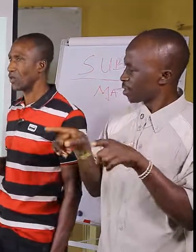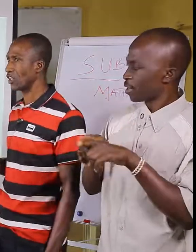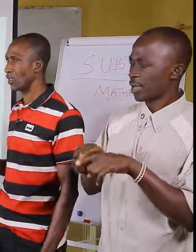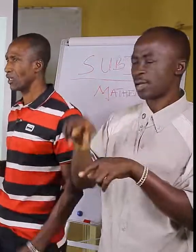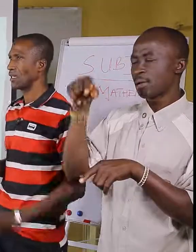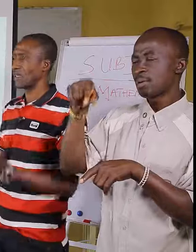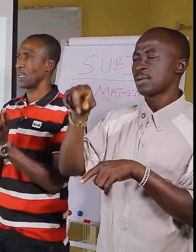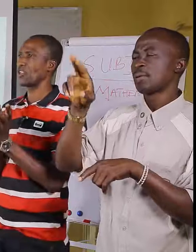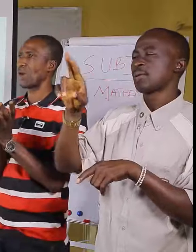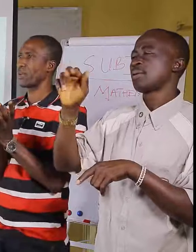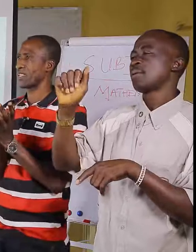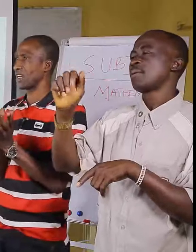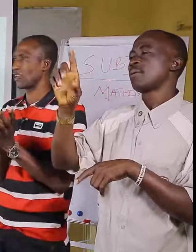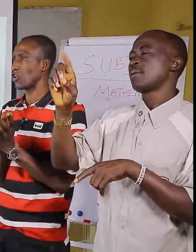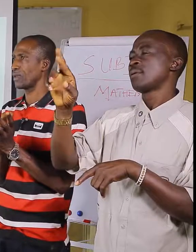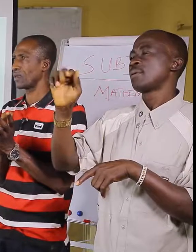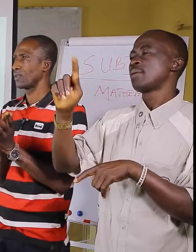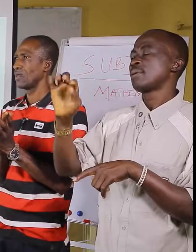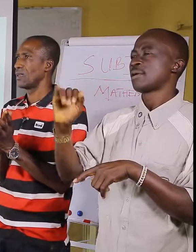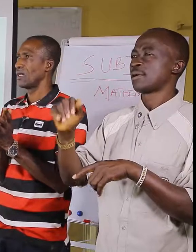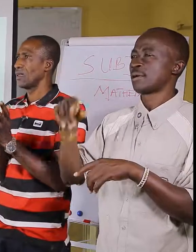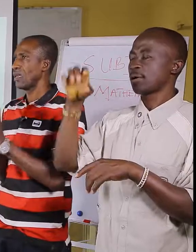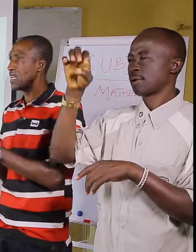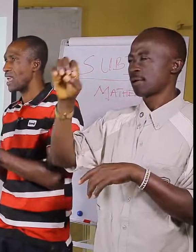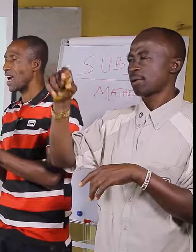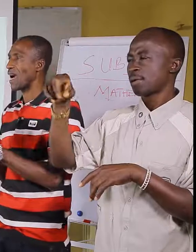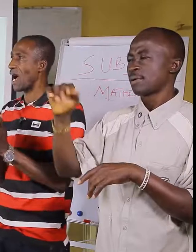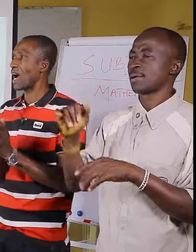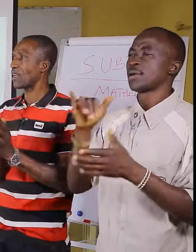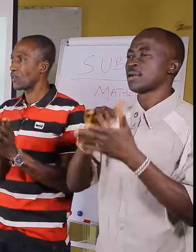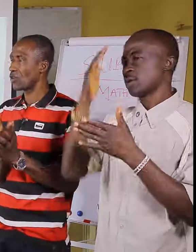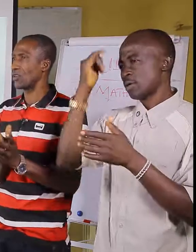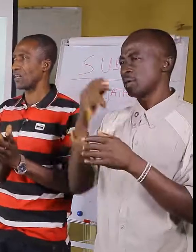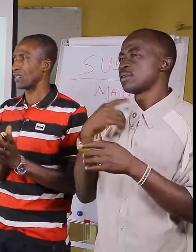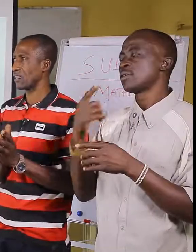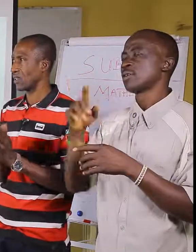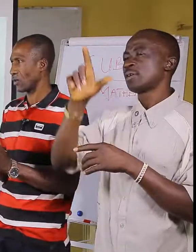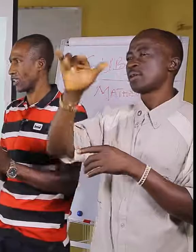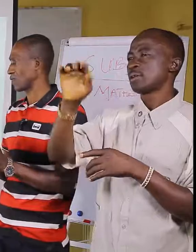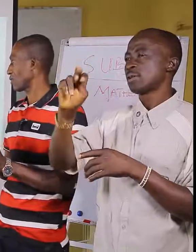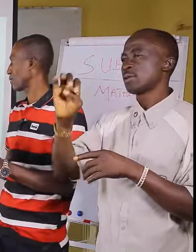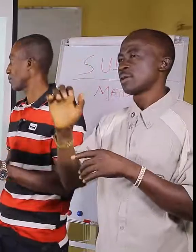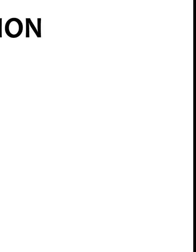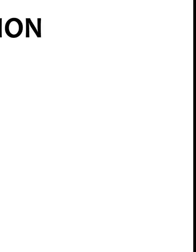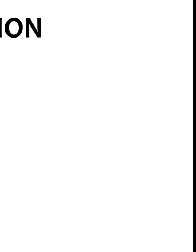quadratic equation. That is why we tag the topic linear and quadratic